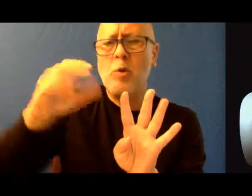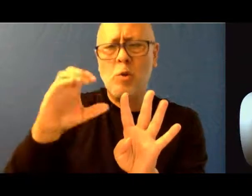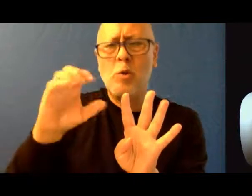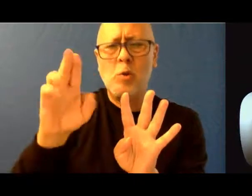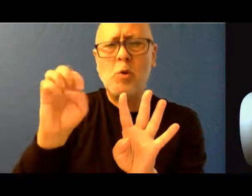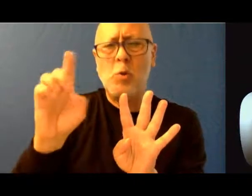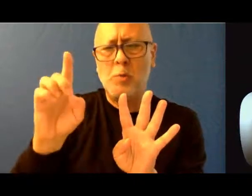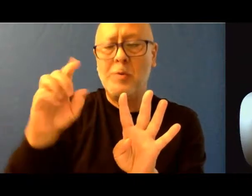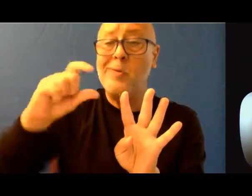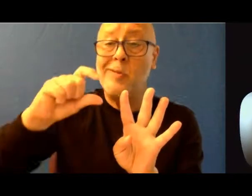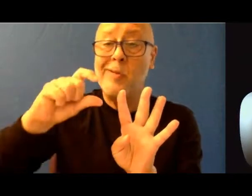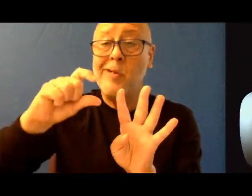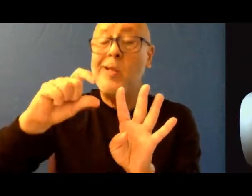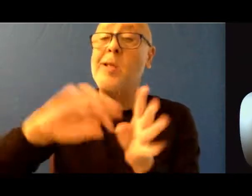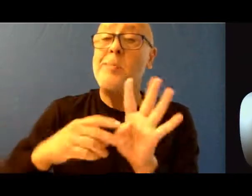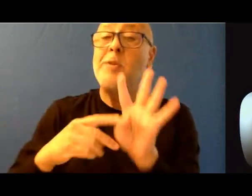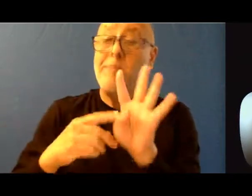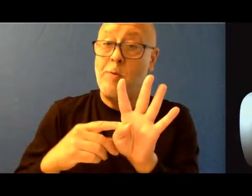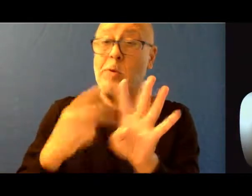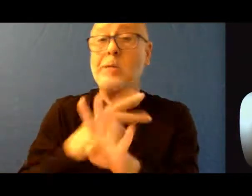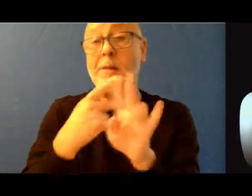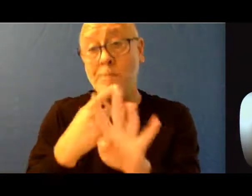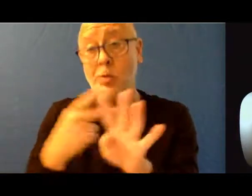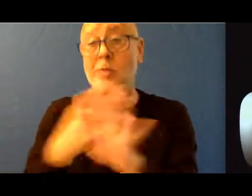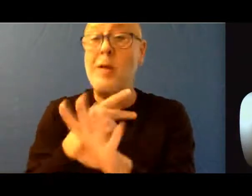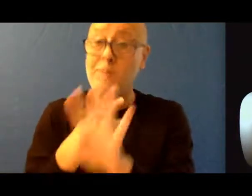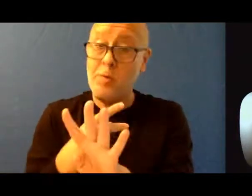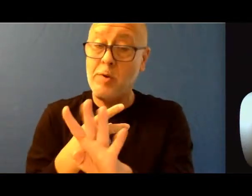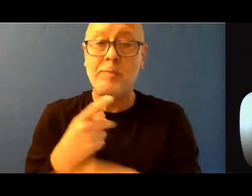And that just means 4 times 4 times 4.